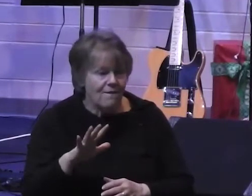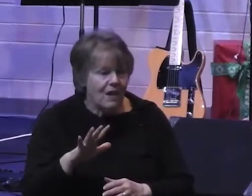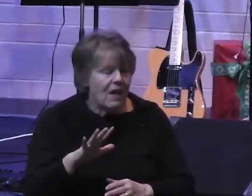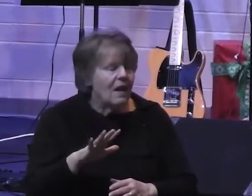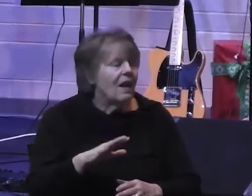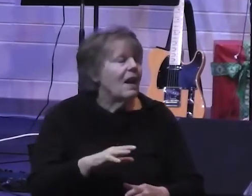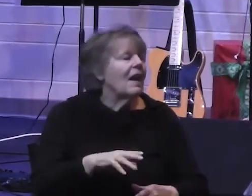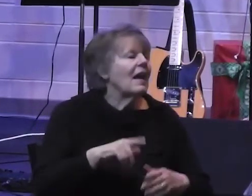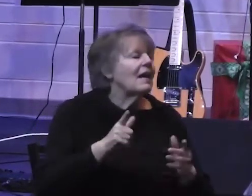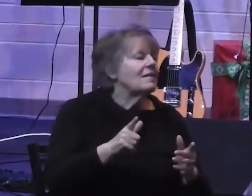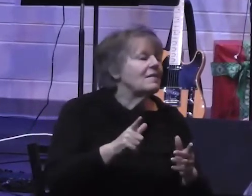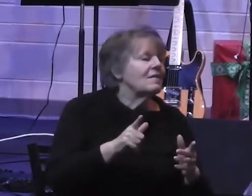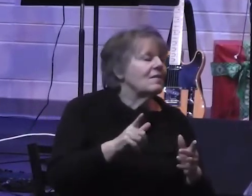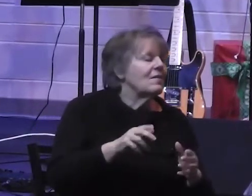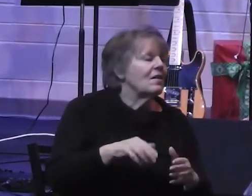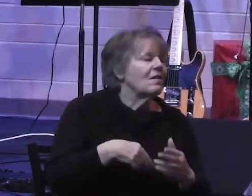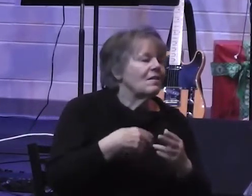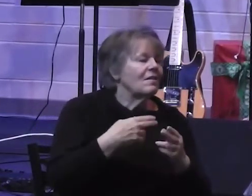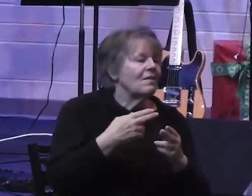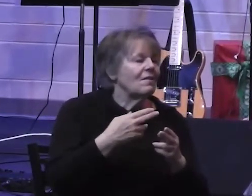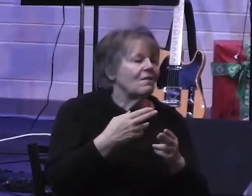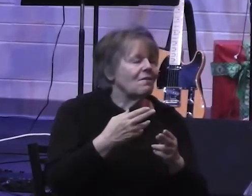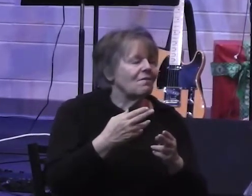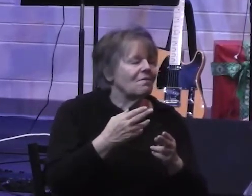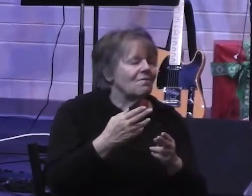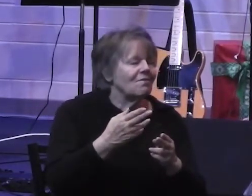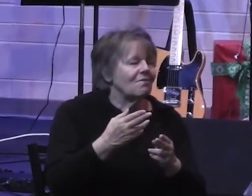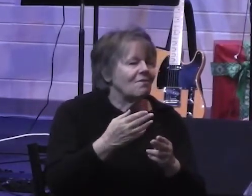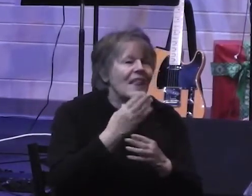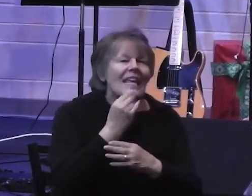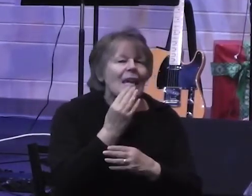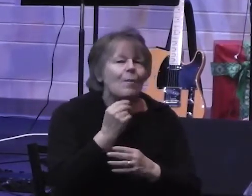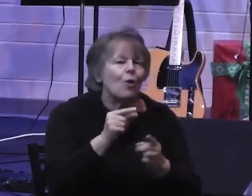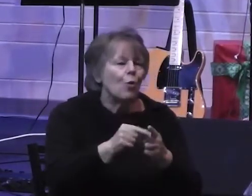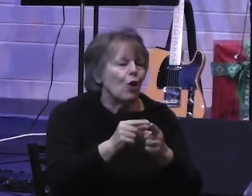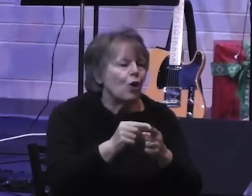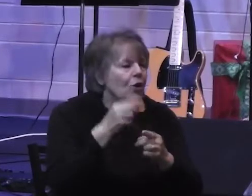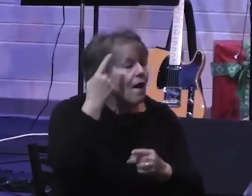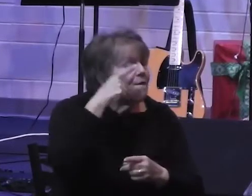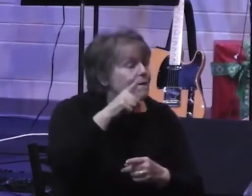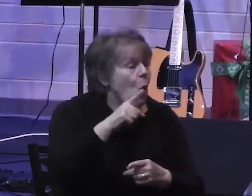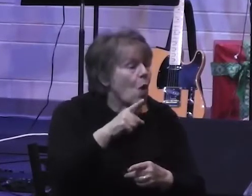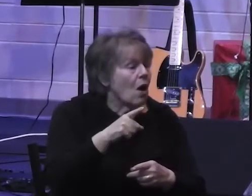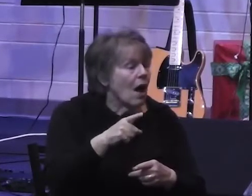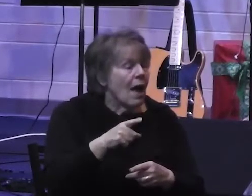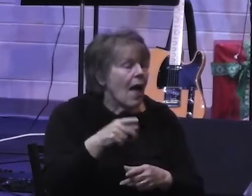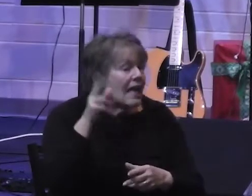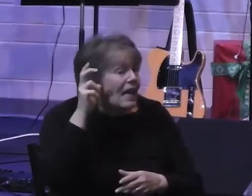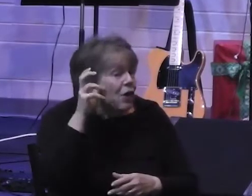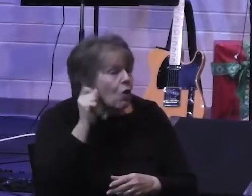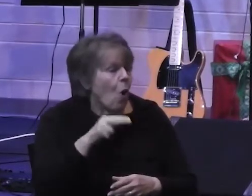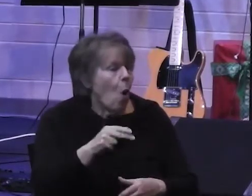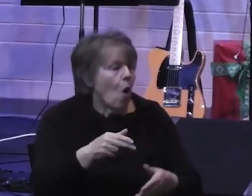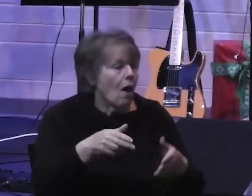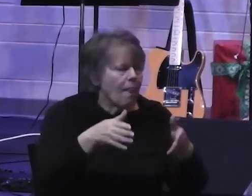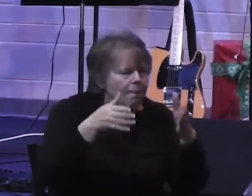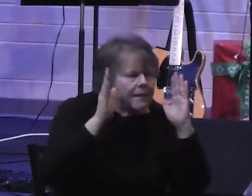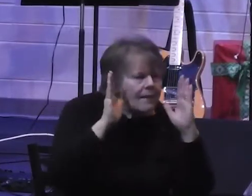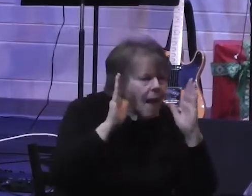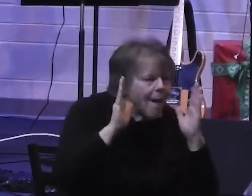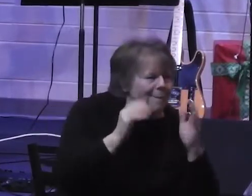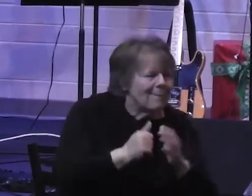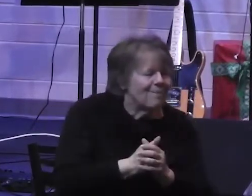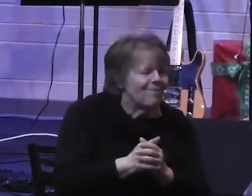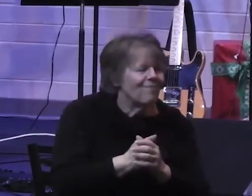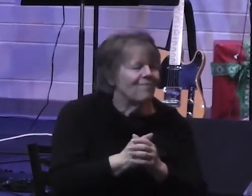Shema, and Shema is the Hebrew word for hear or listen up, which is, of course, the first word